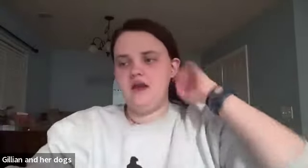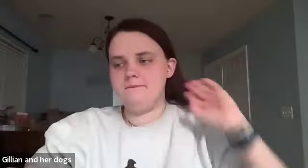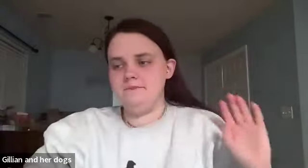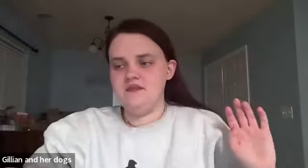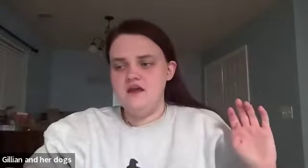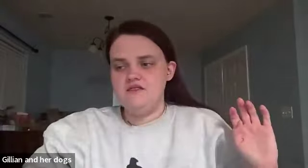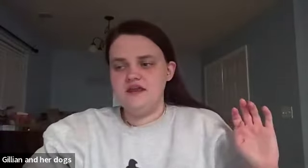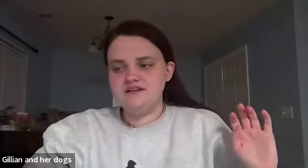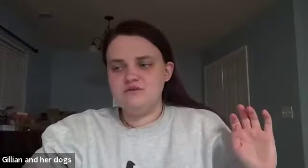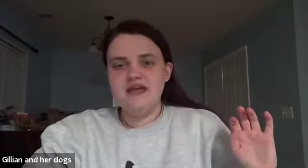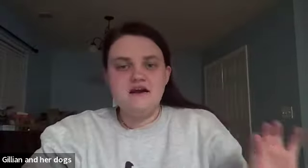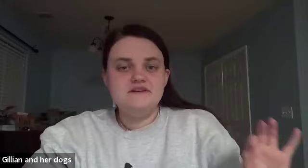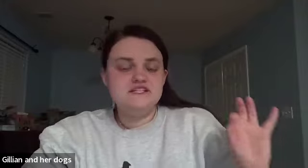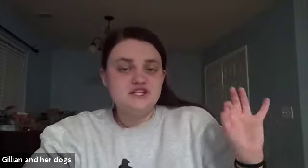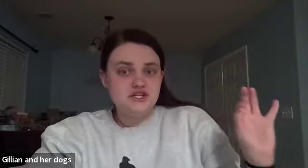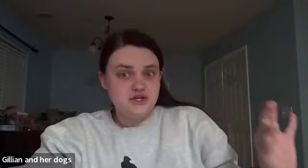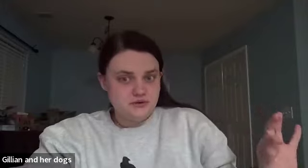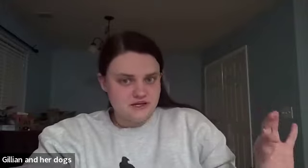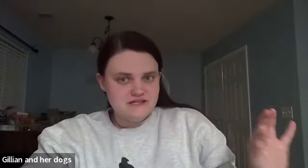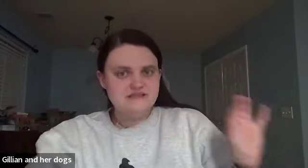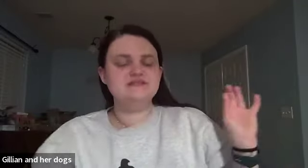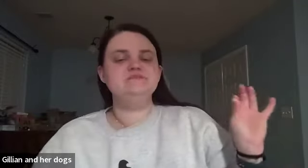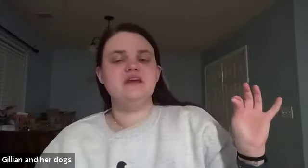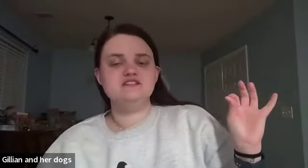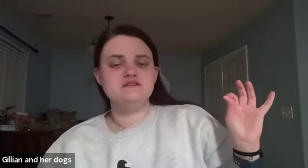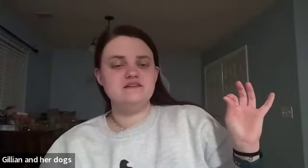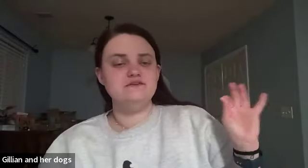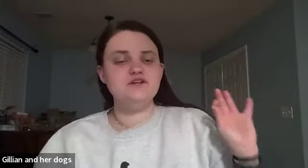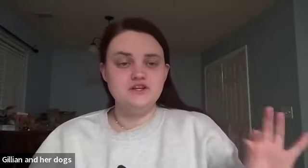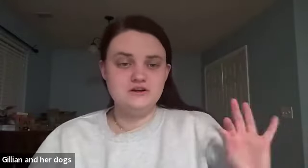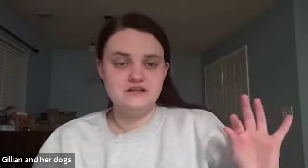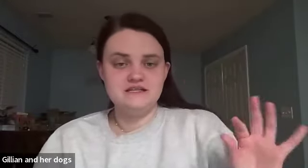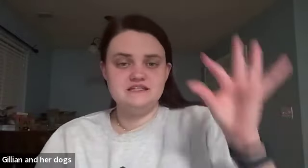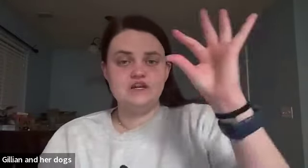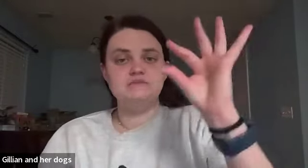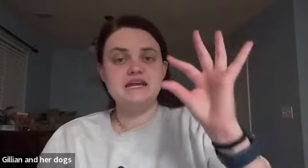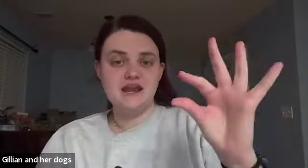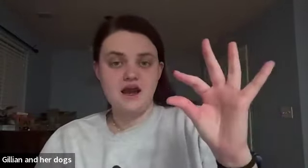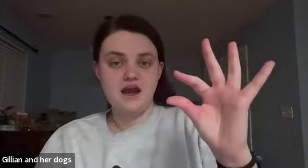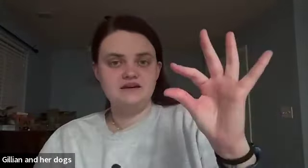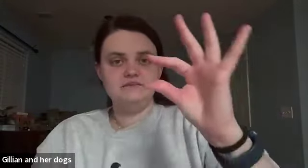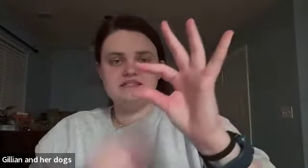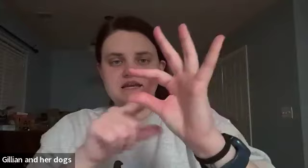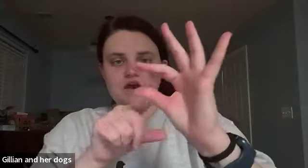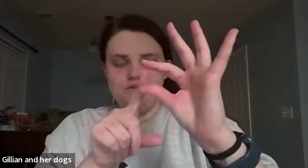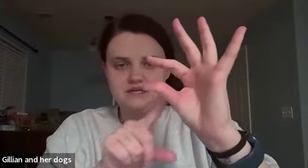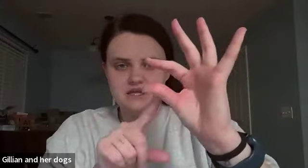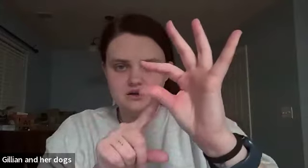Okay. The next one we have is curious. And so the sign for curious is going to be a 9, but it's like open